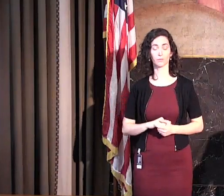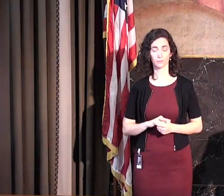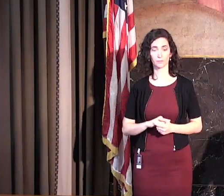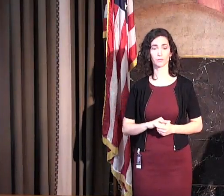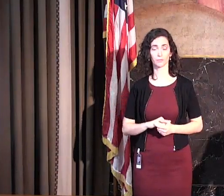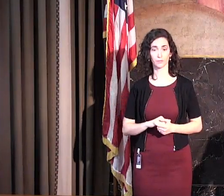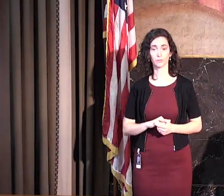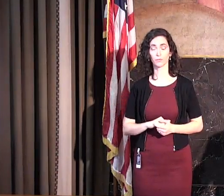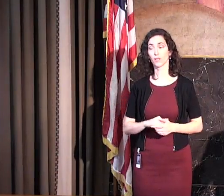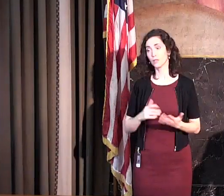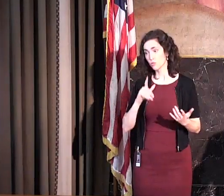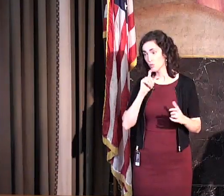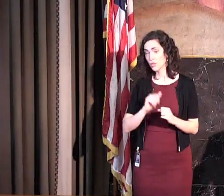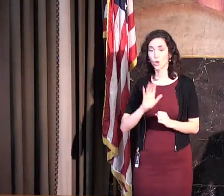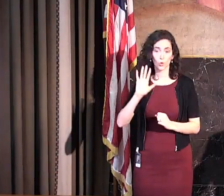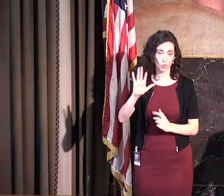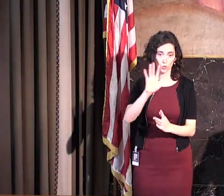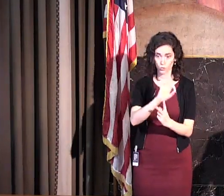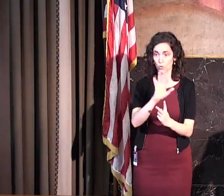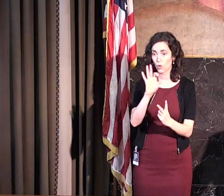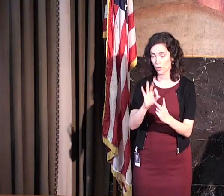And it is a choice.